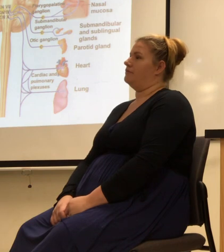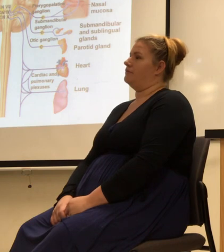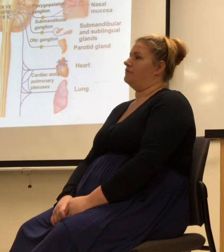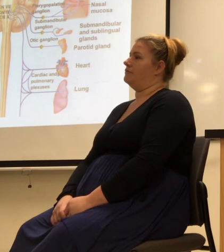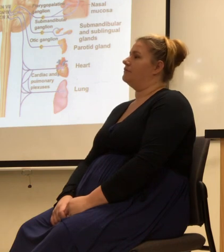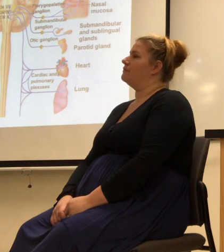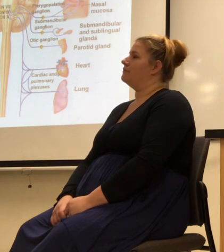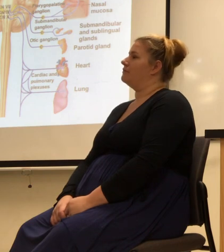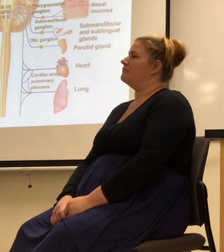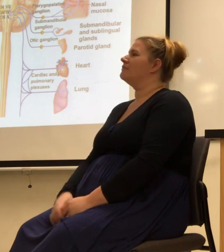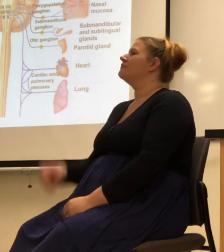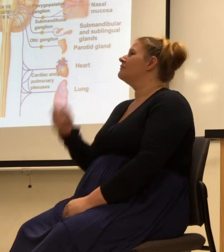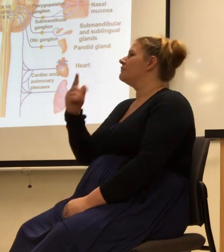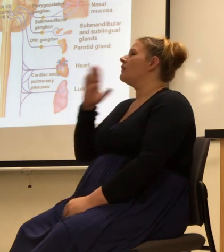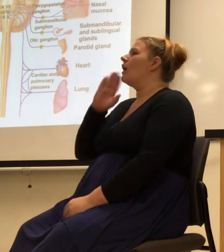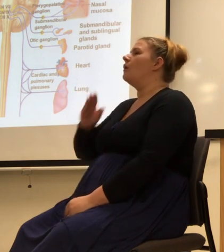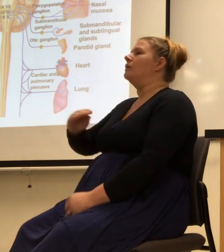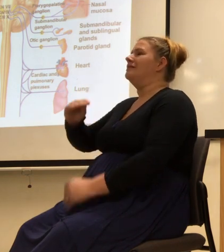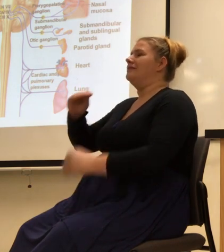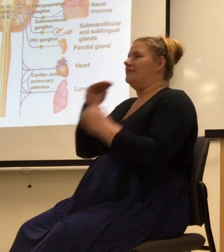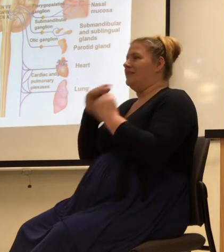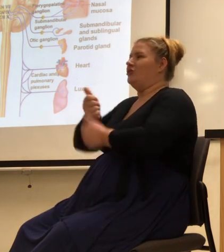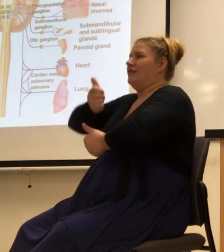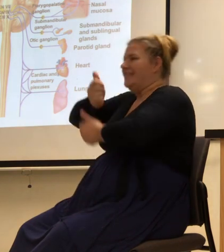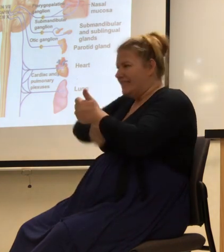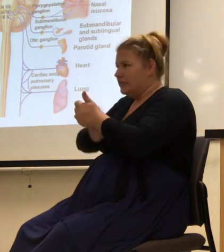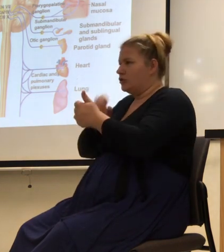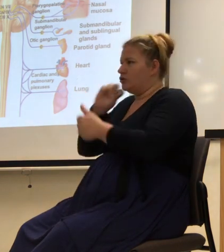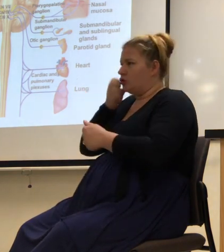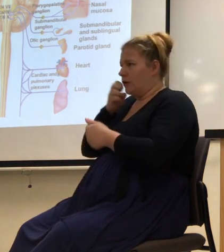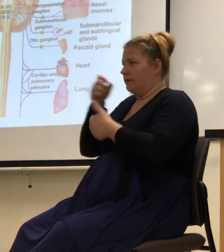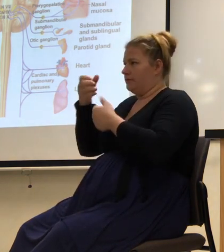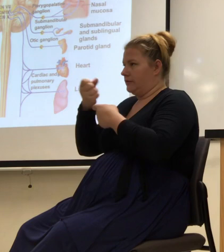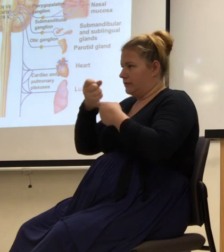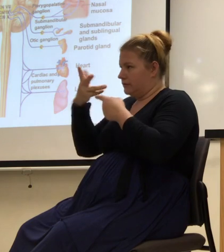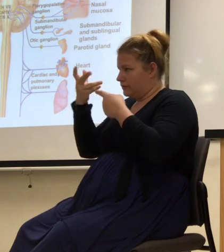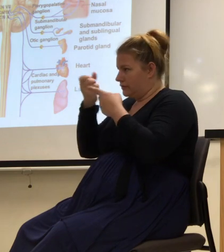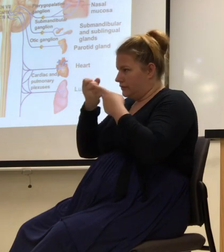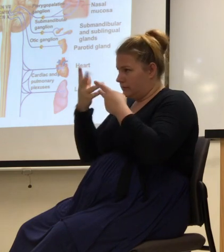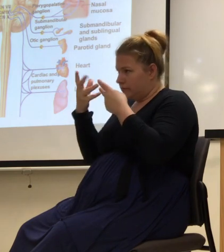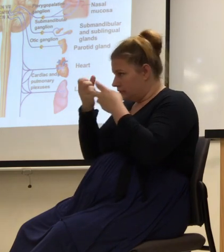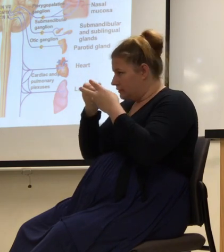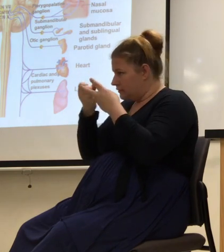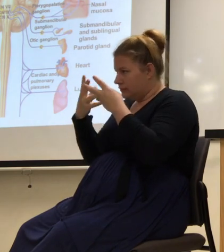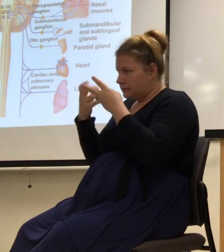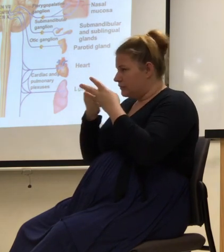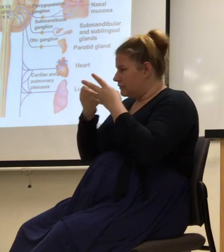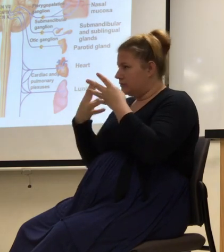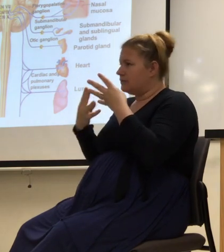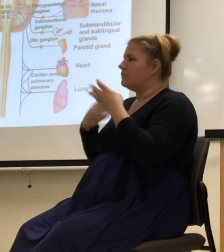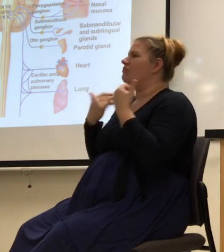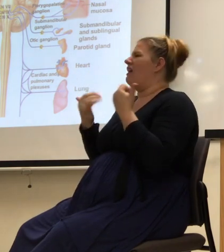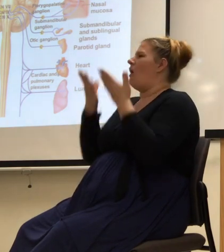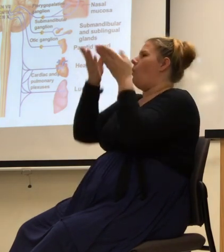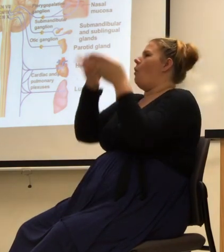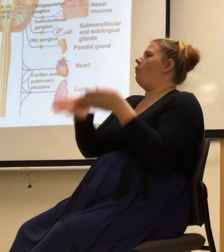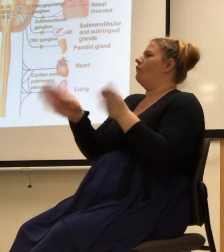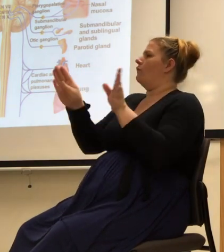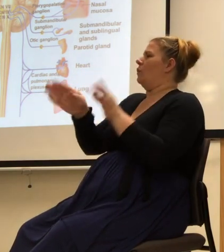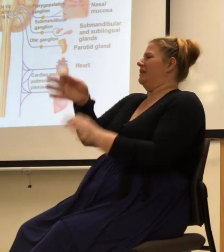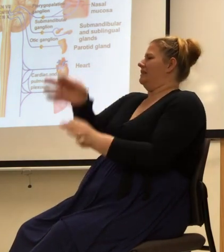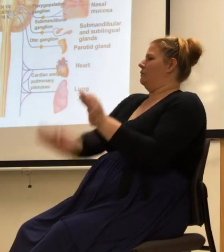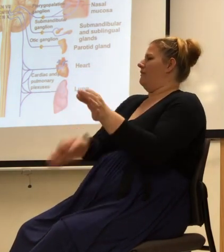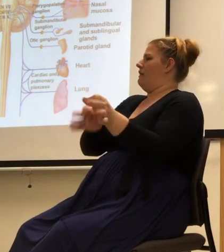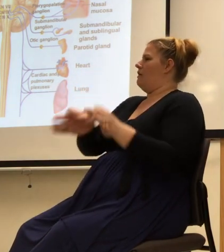I'm going to teach each cranial nerve by nerve. So now I'll just kind of overview and simplify a little bit. They show a picture